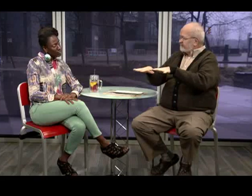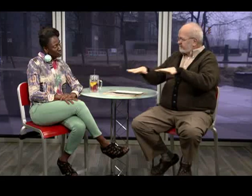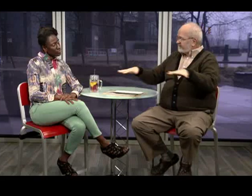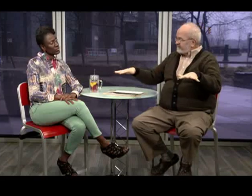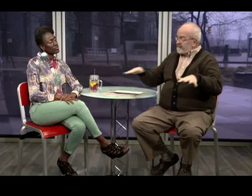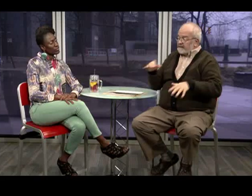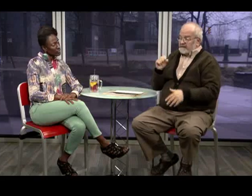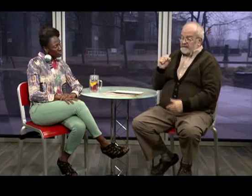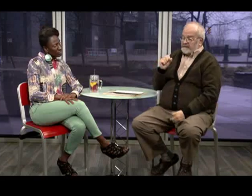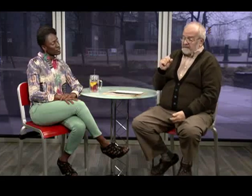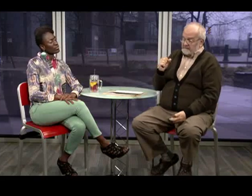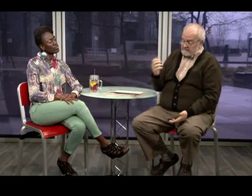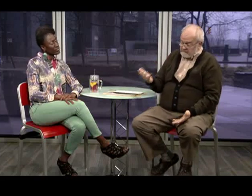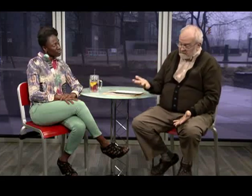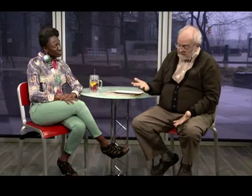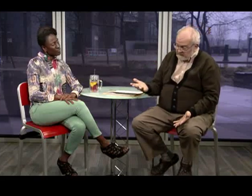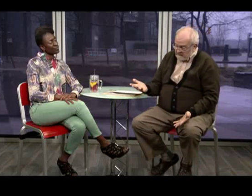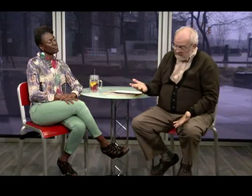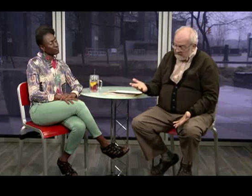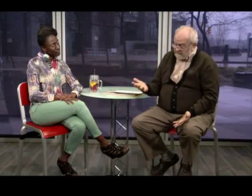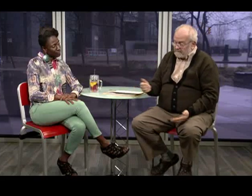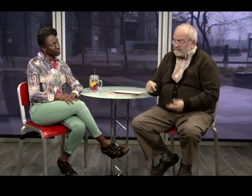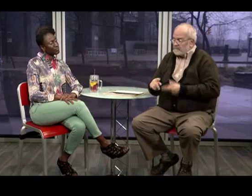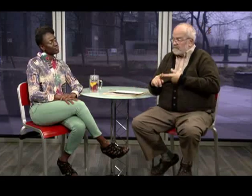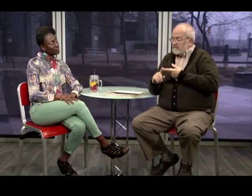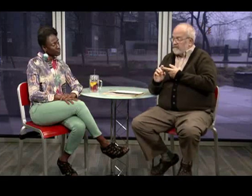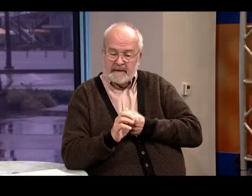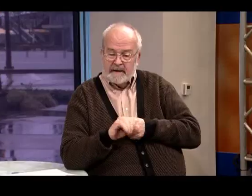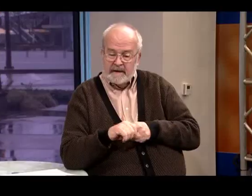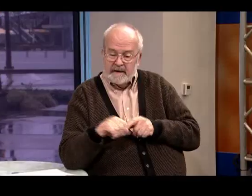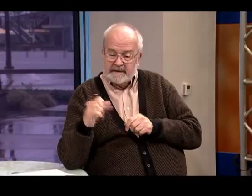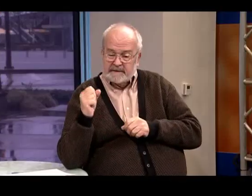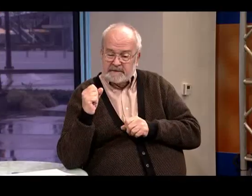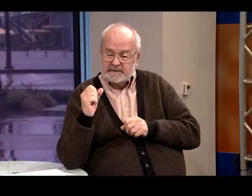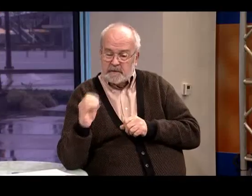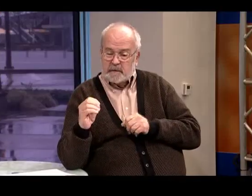1880, and they had widespread sweeping effects.